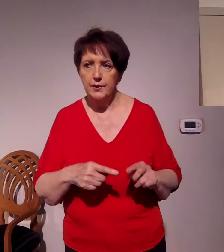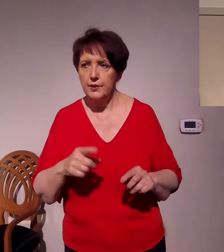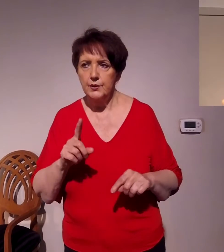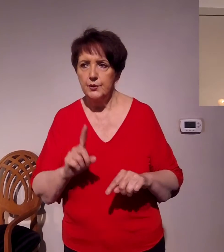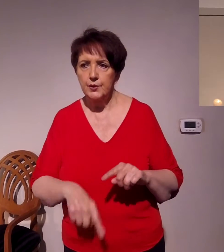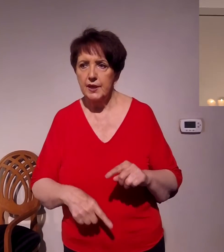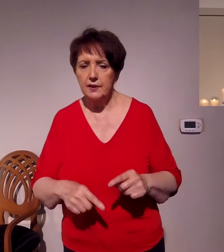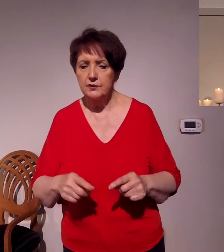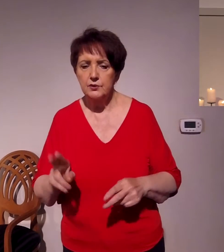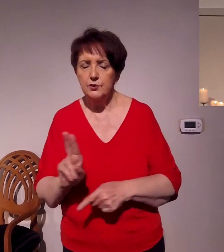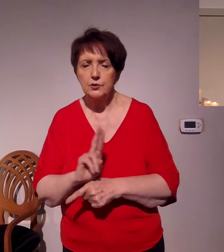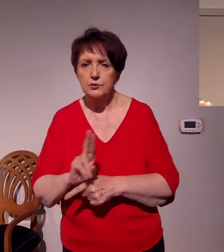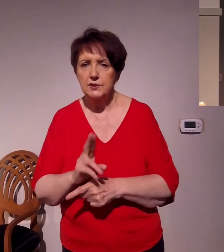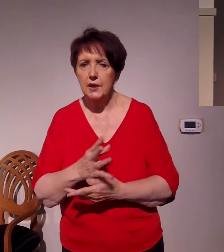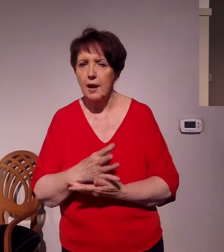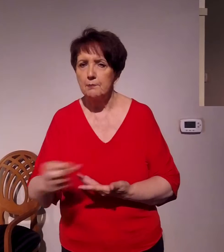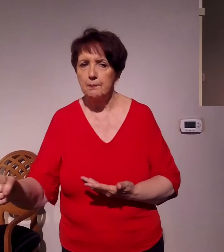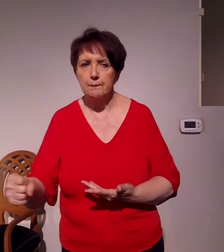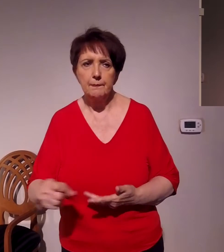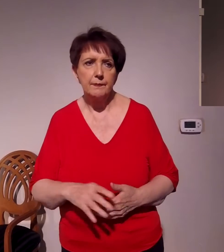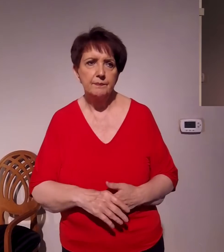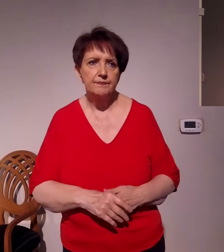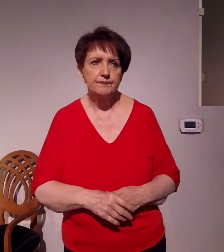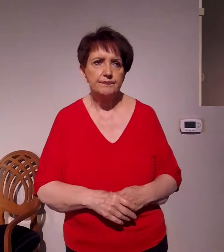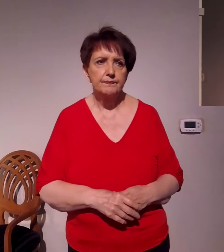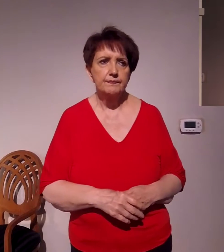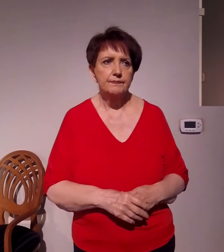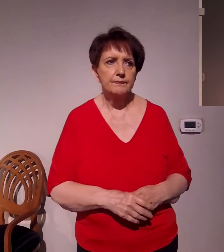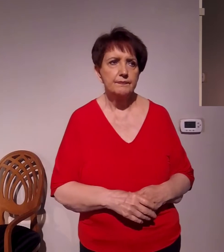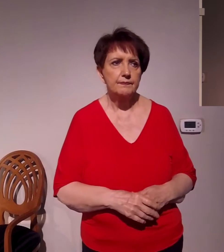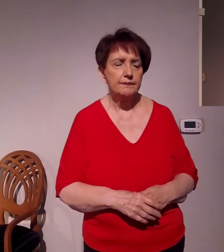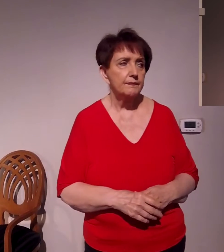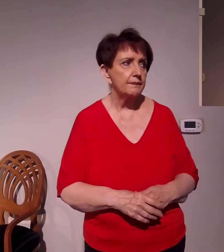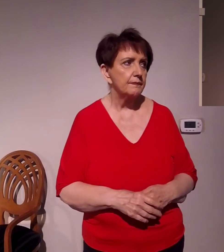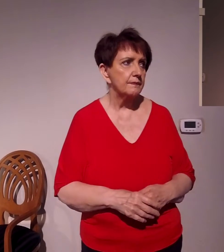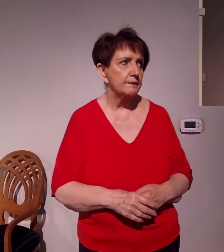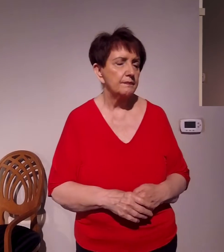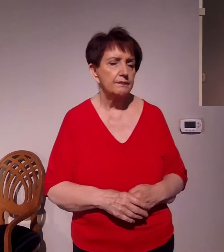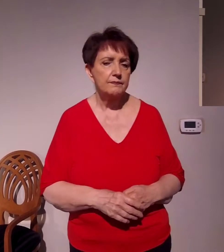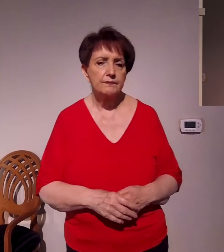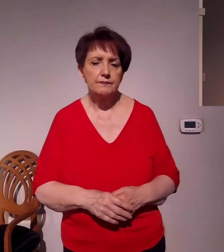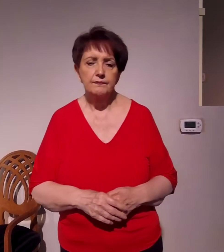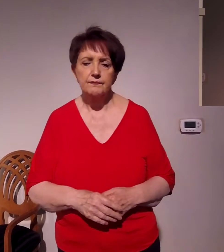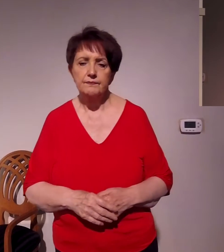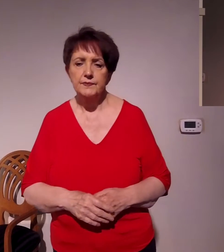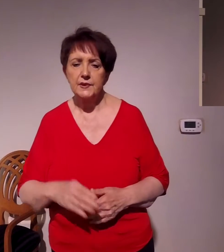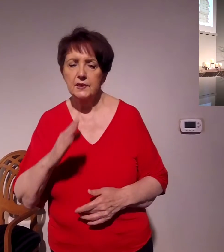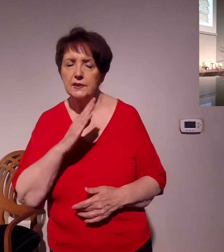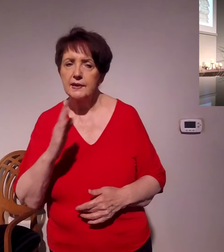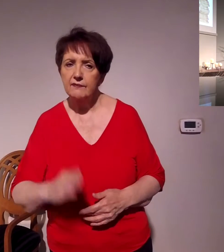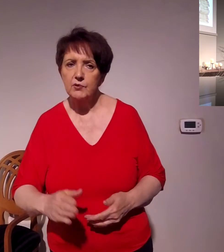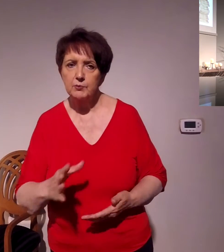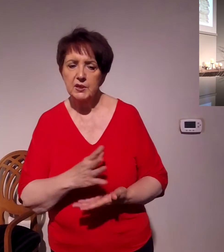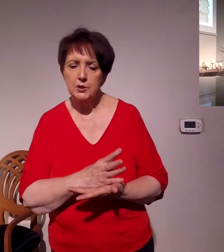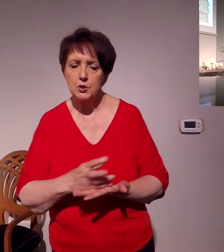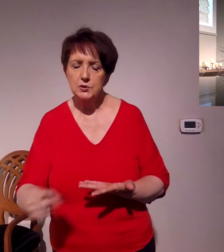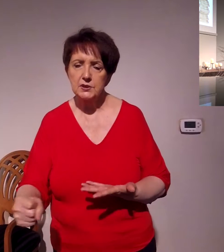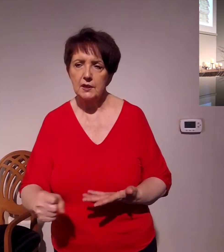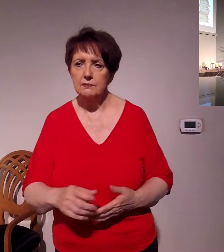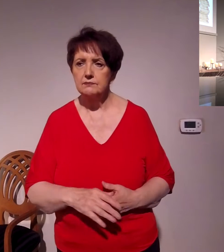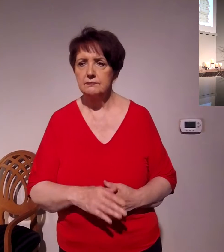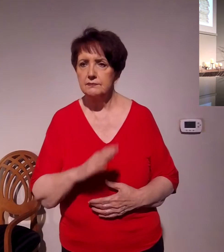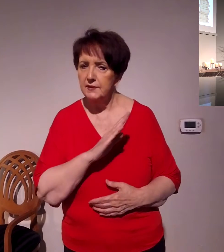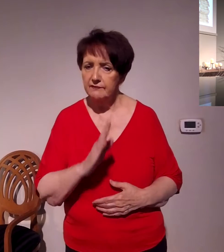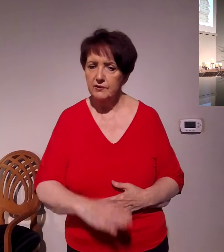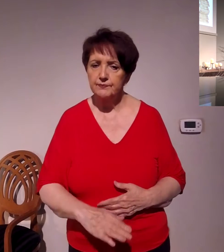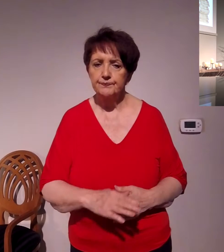saturation. There can be no point of saturation in that